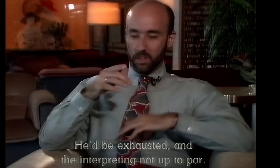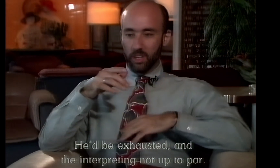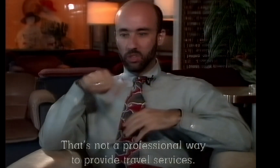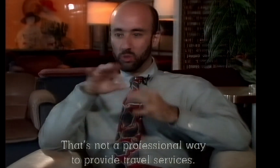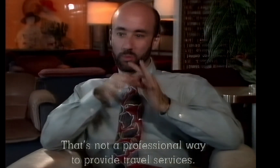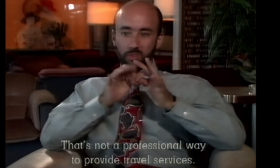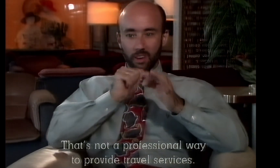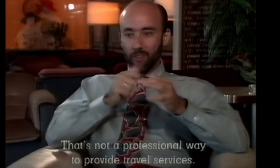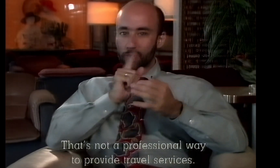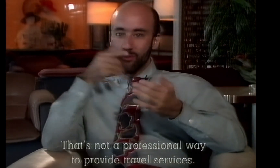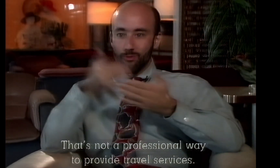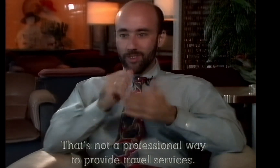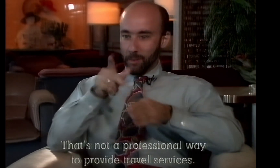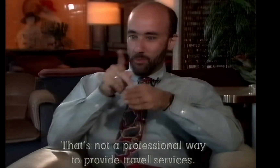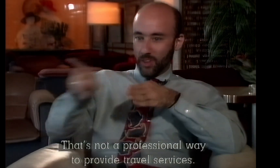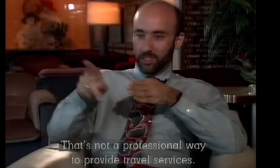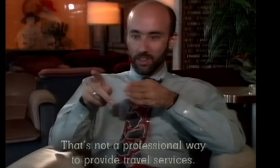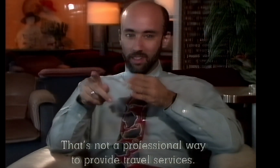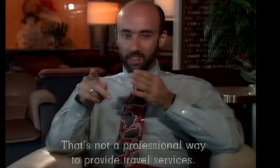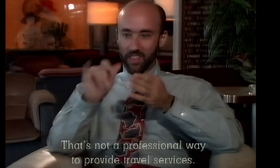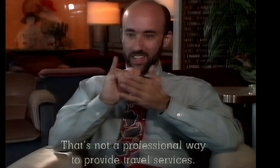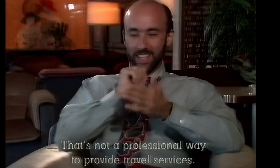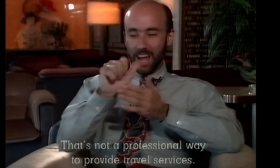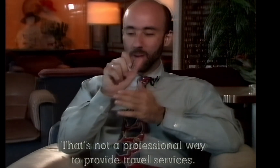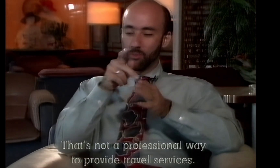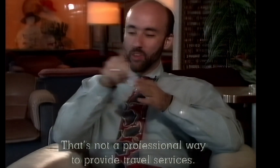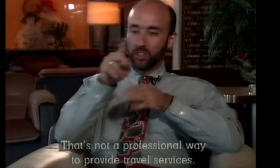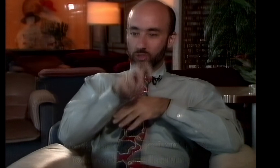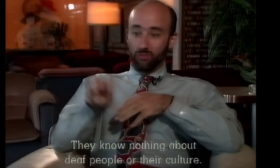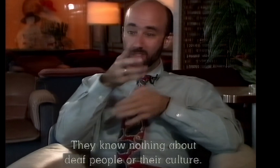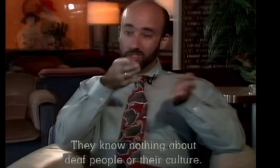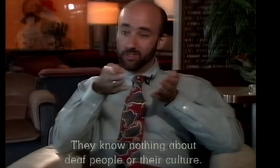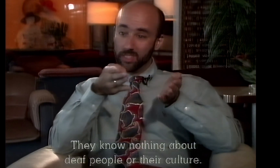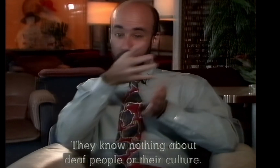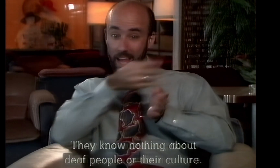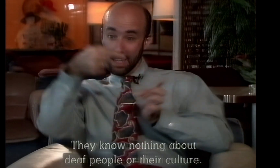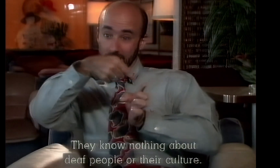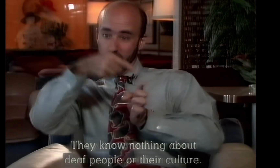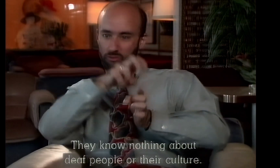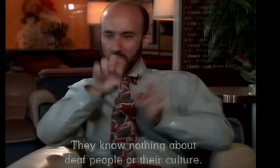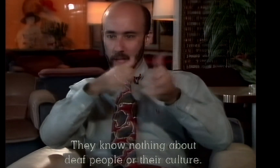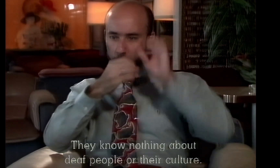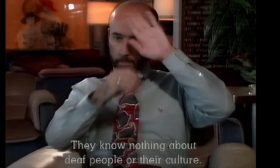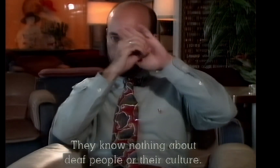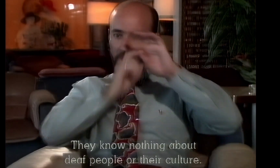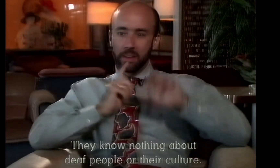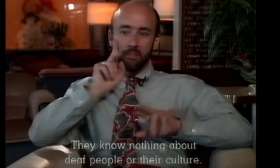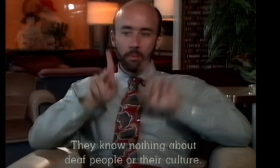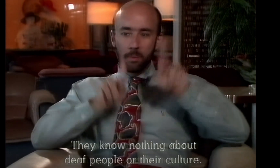because the interpreting would not be up to par. That's not a professional way to provide travel services. They know nothing about deaf people or their